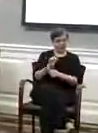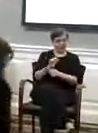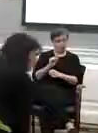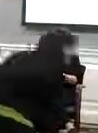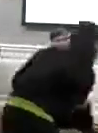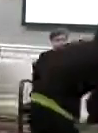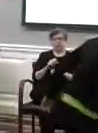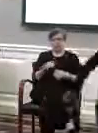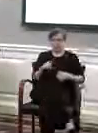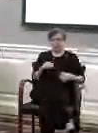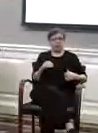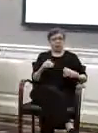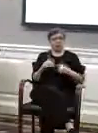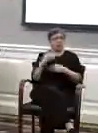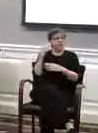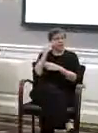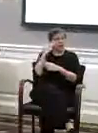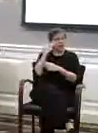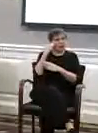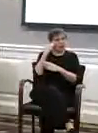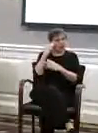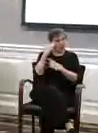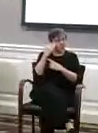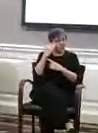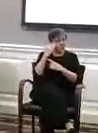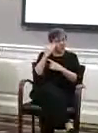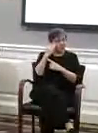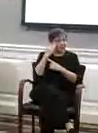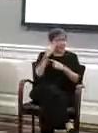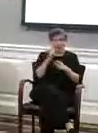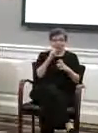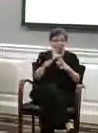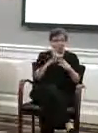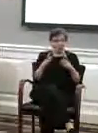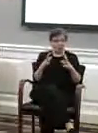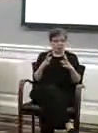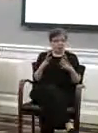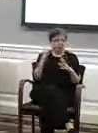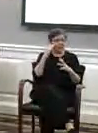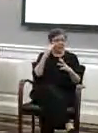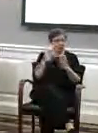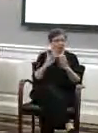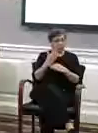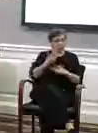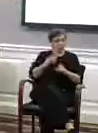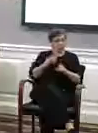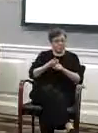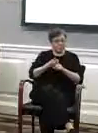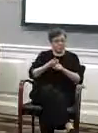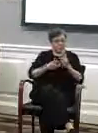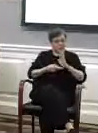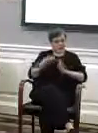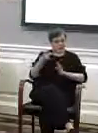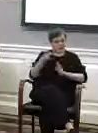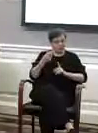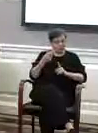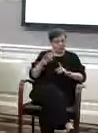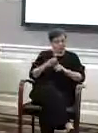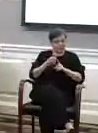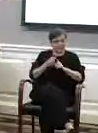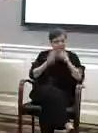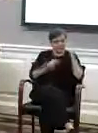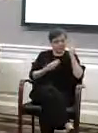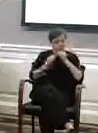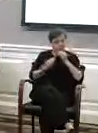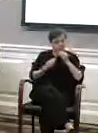awful lot, but knowledge coming out of self-discovery and reflection seems to be a consequence of